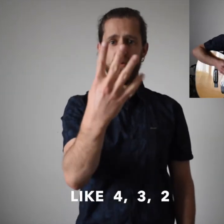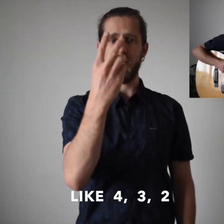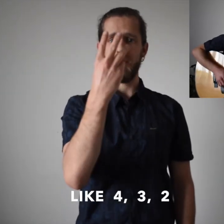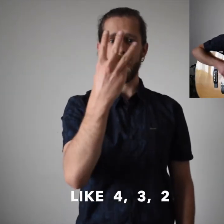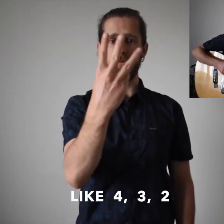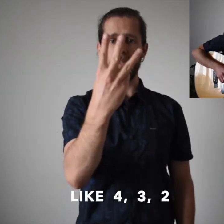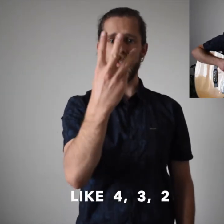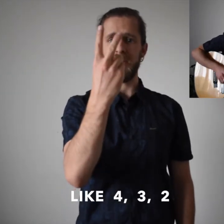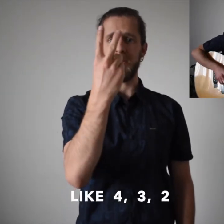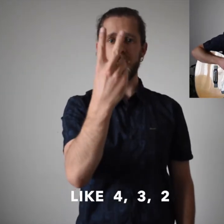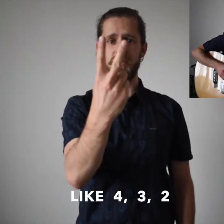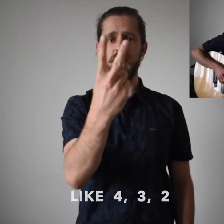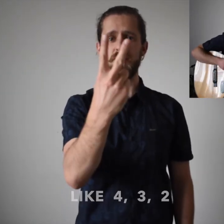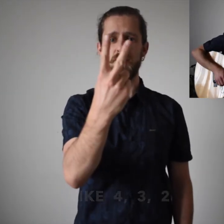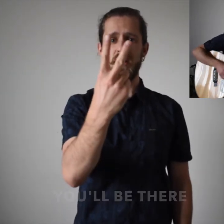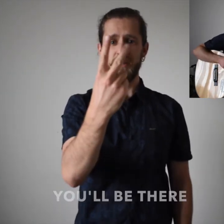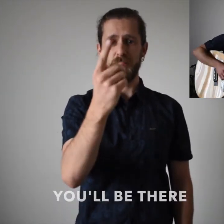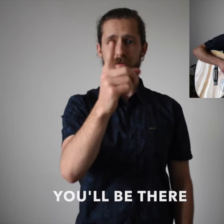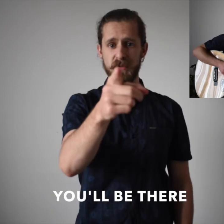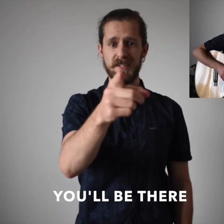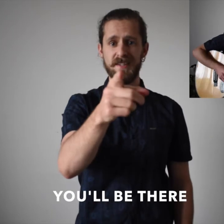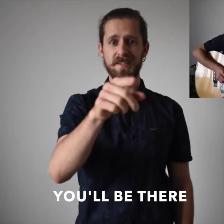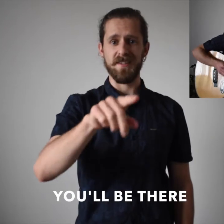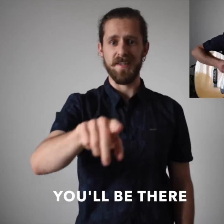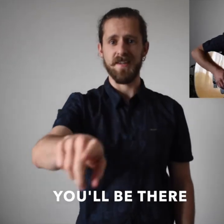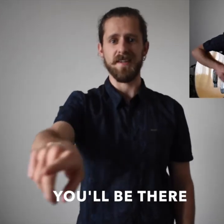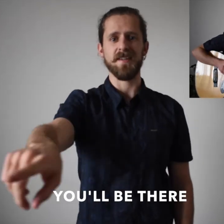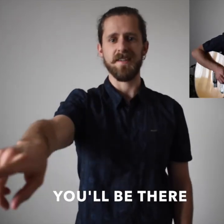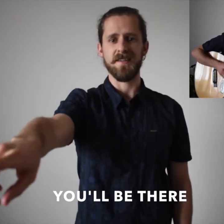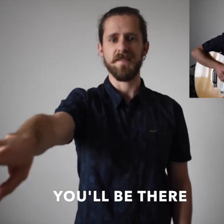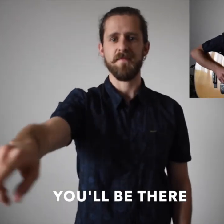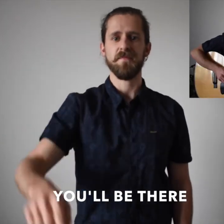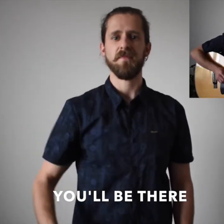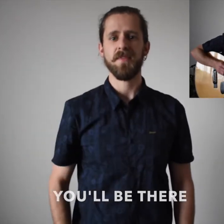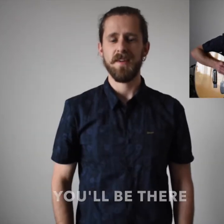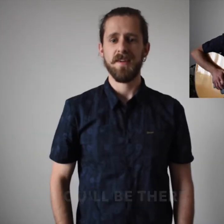four, three, two, you'll be there.